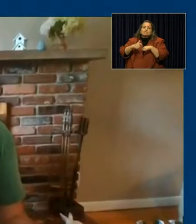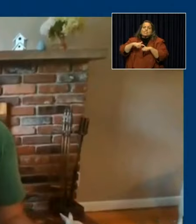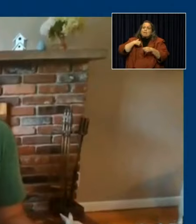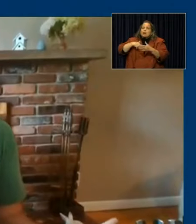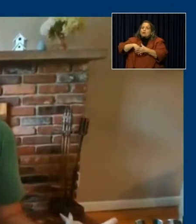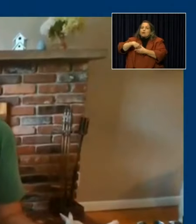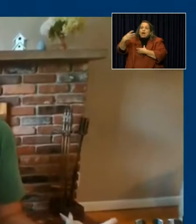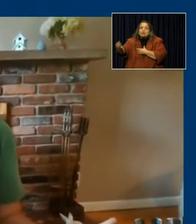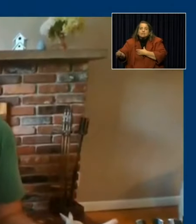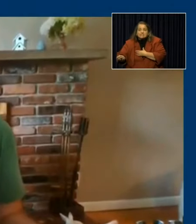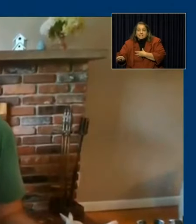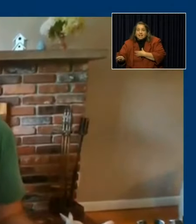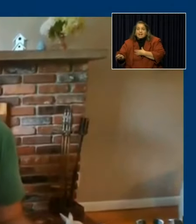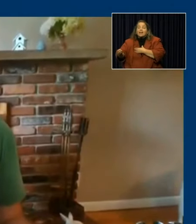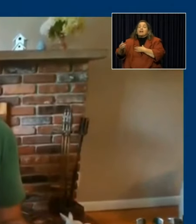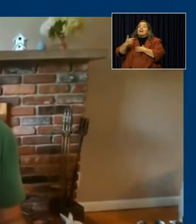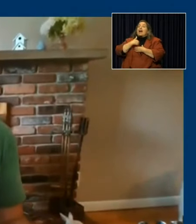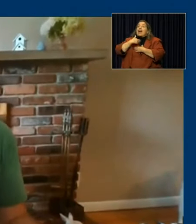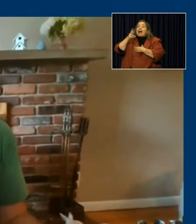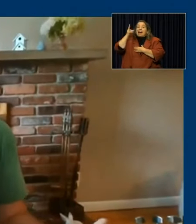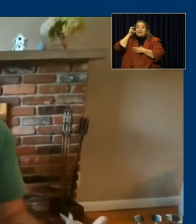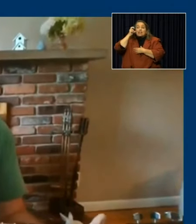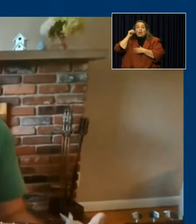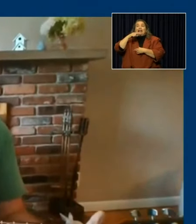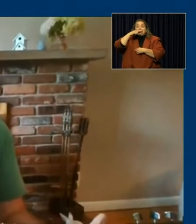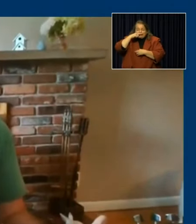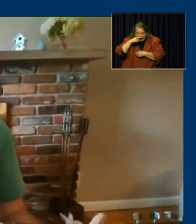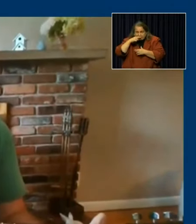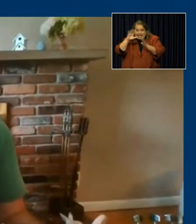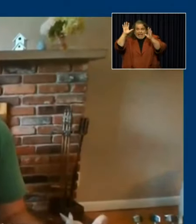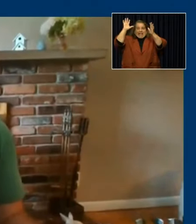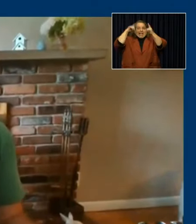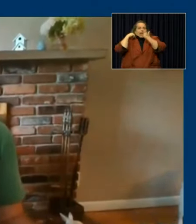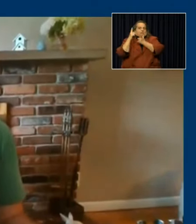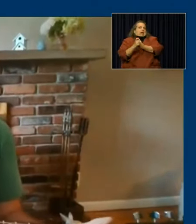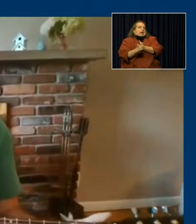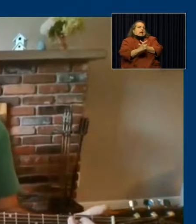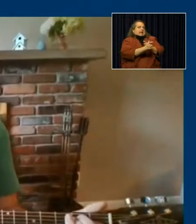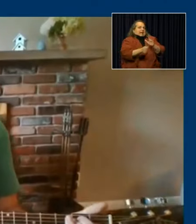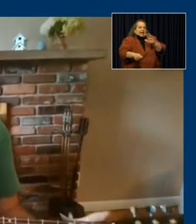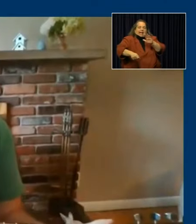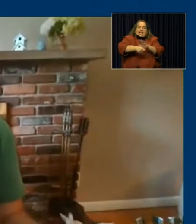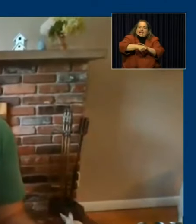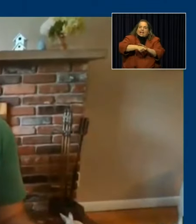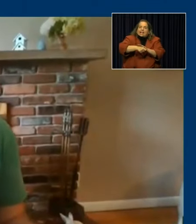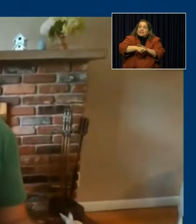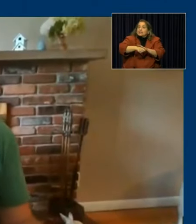go outside. I hear a sneeze and I'd have to run and hide.